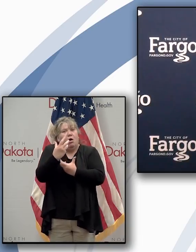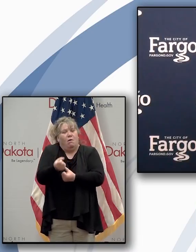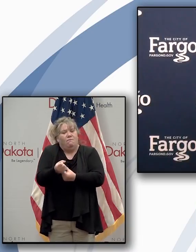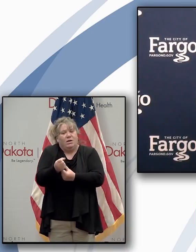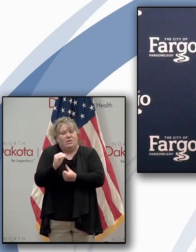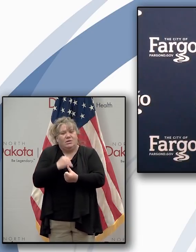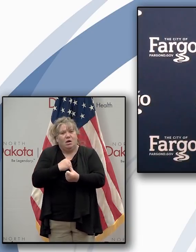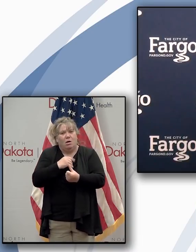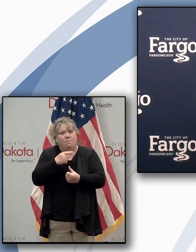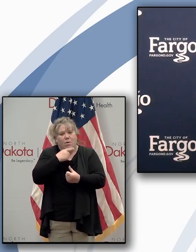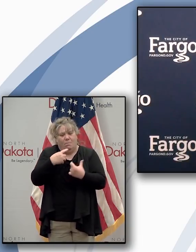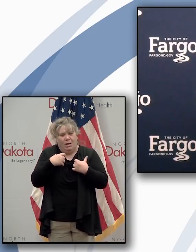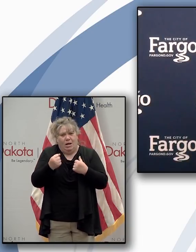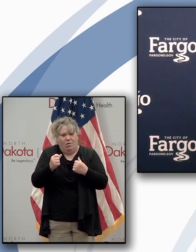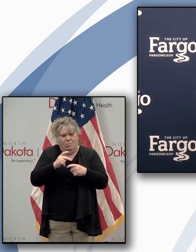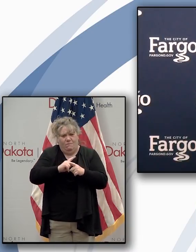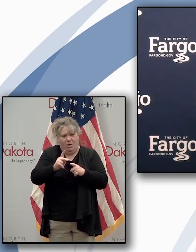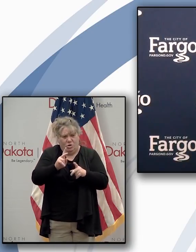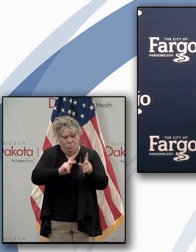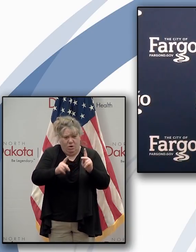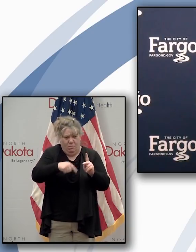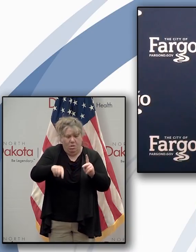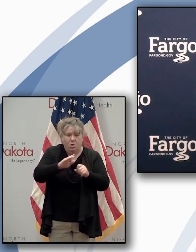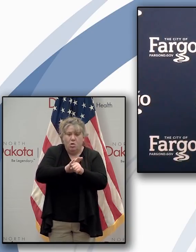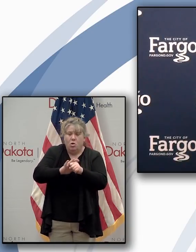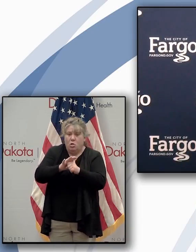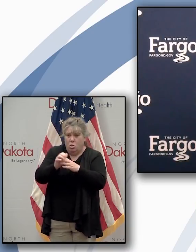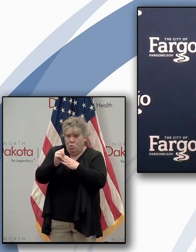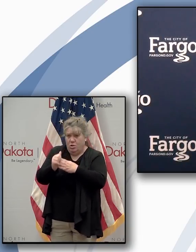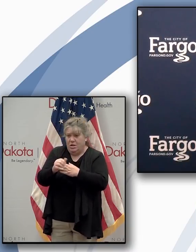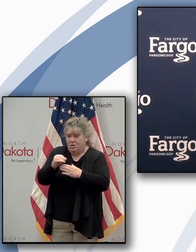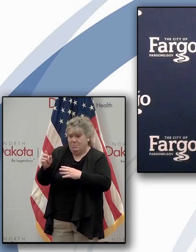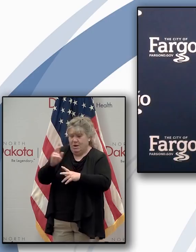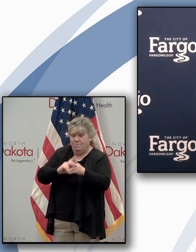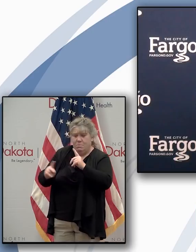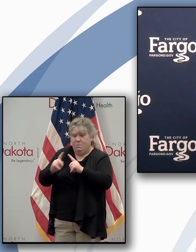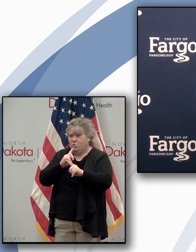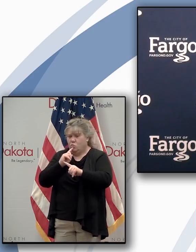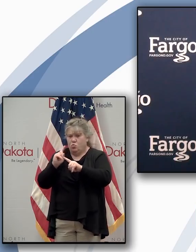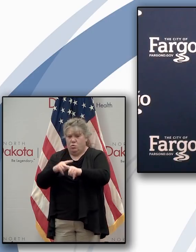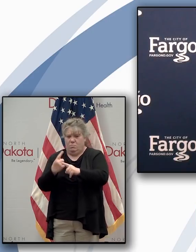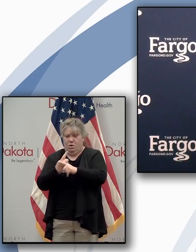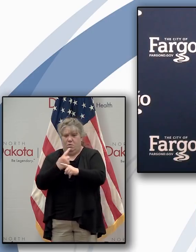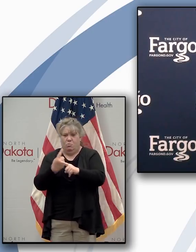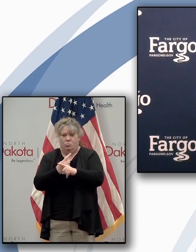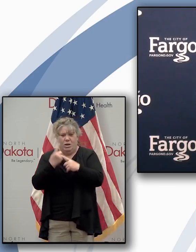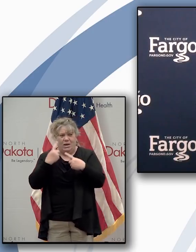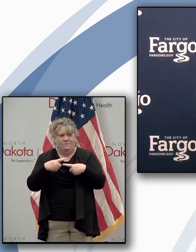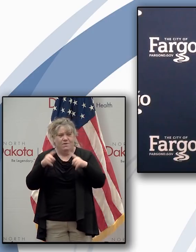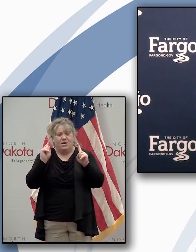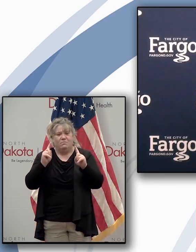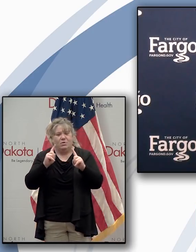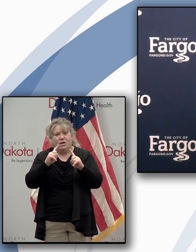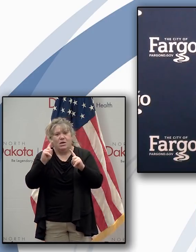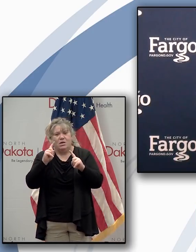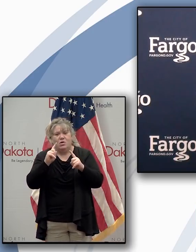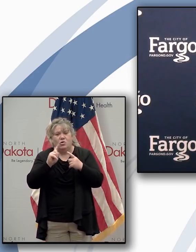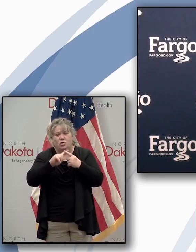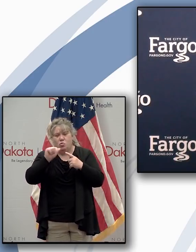health professionals, local leadership, and residents to respond appropriately and effectively in every challenge